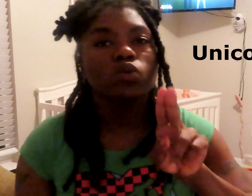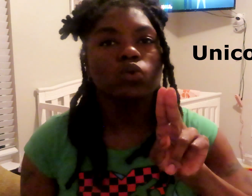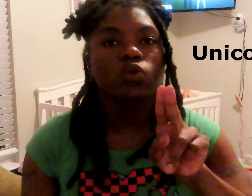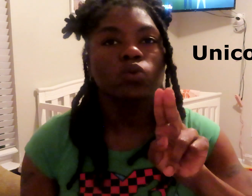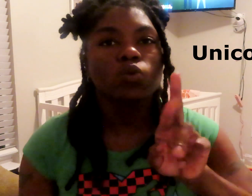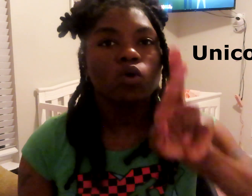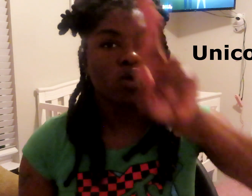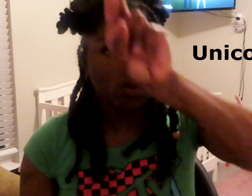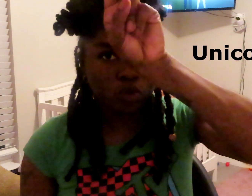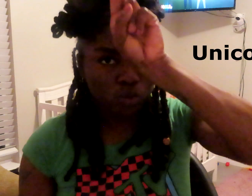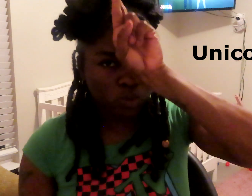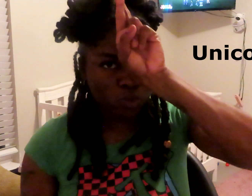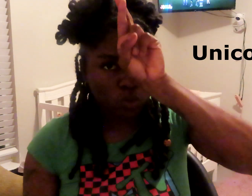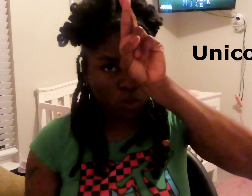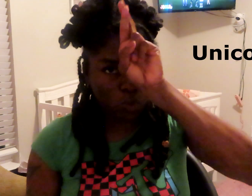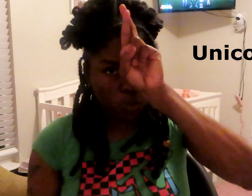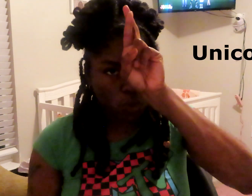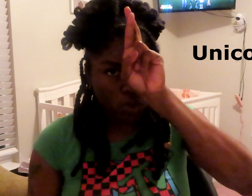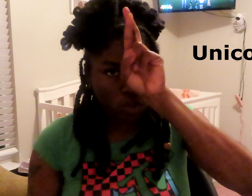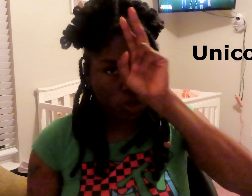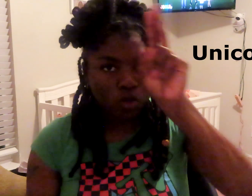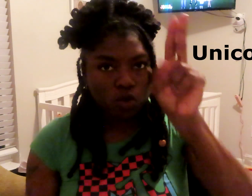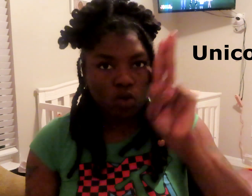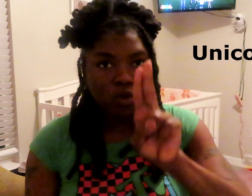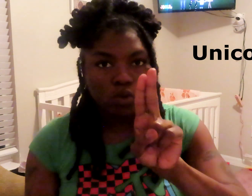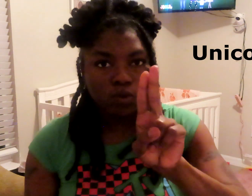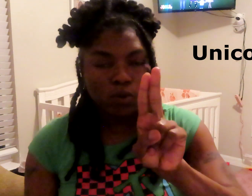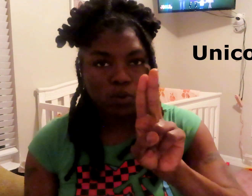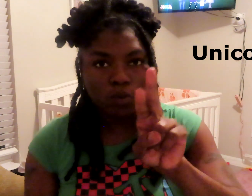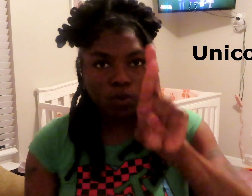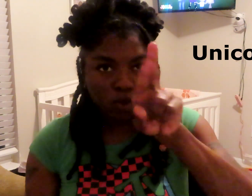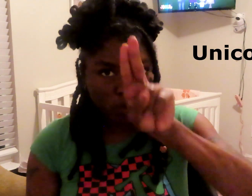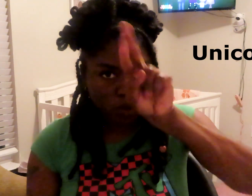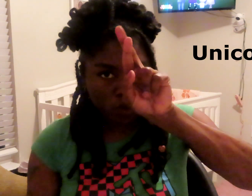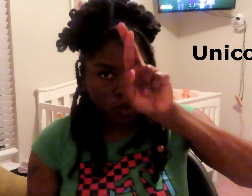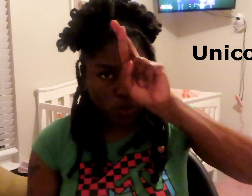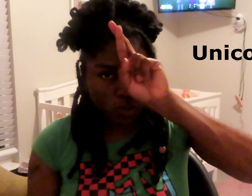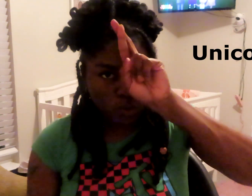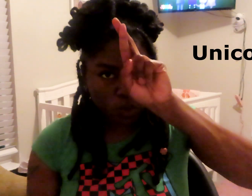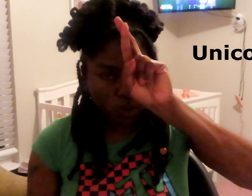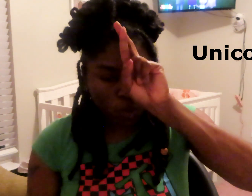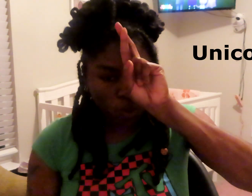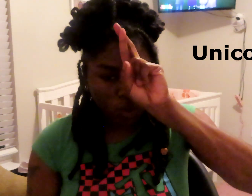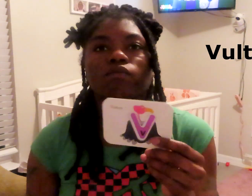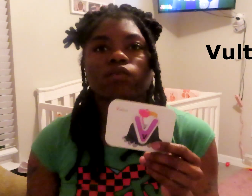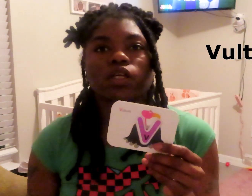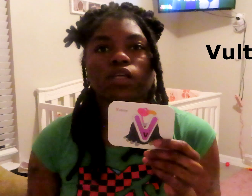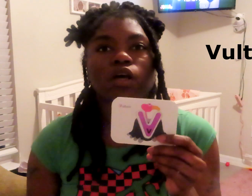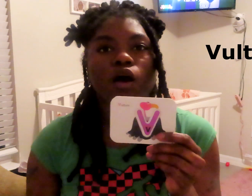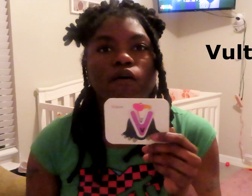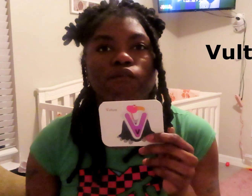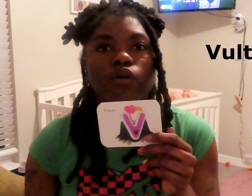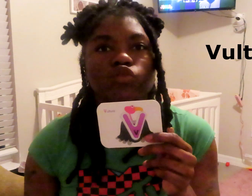U. Unicorn. U. Unicorn. V.